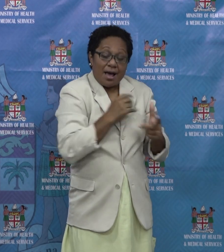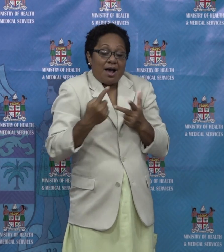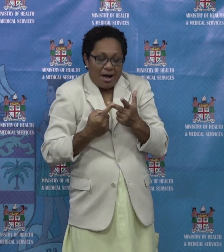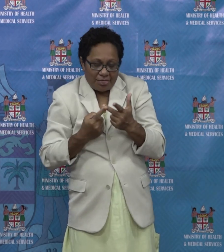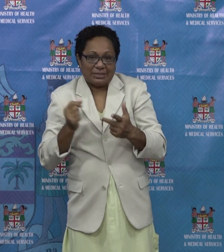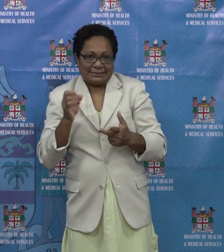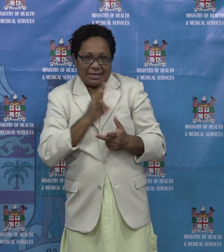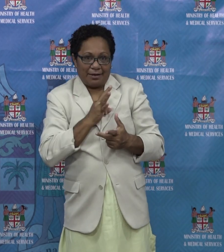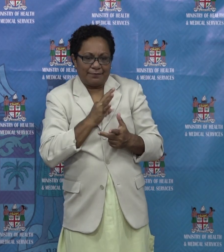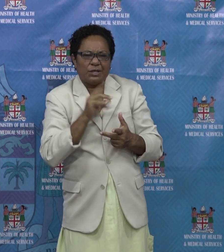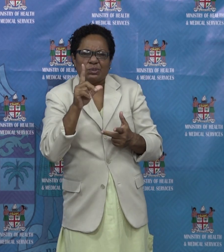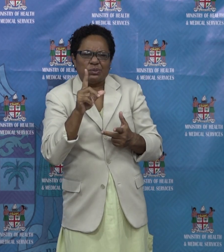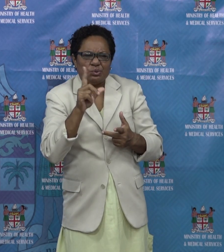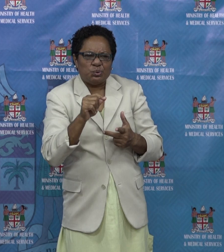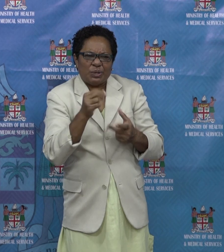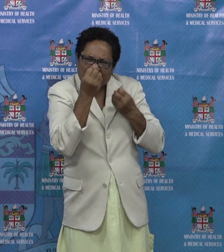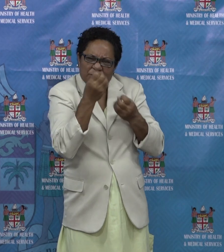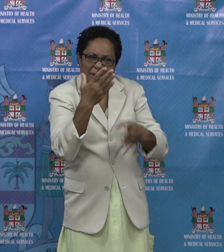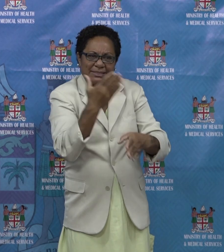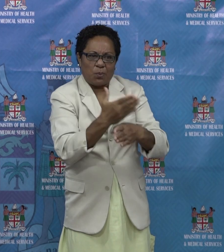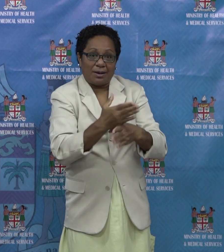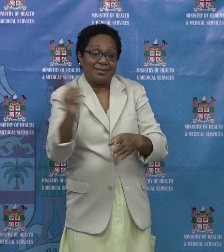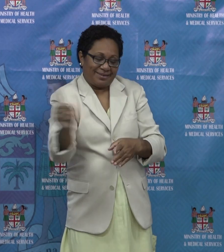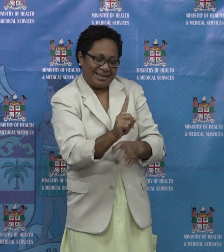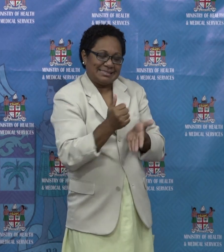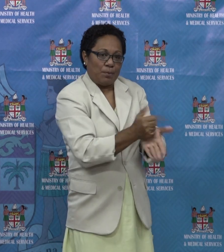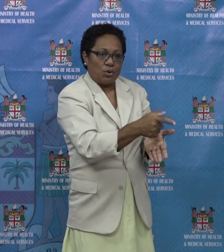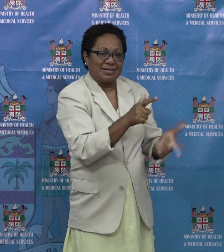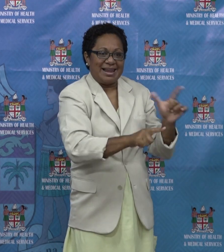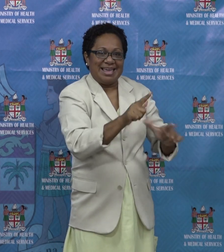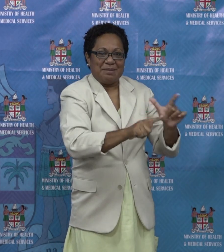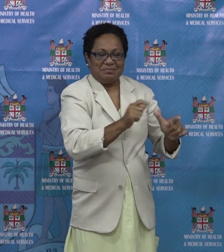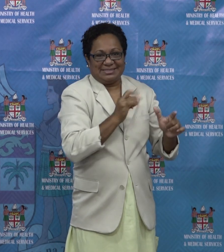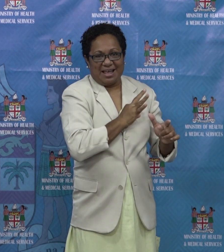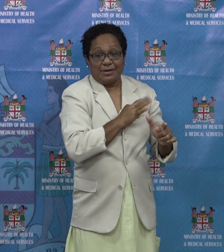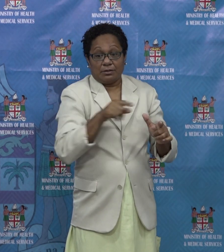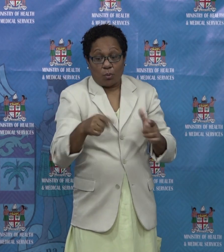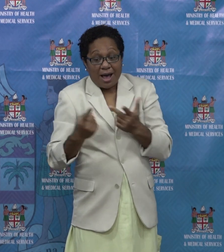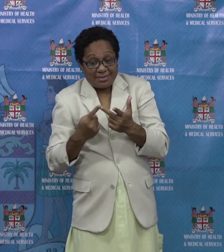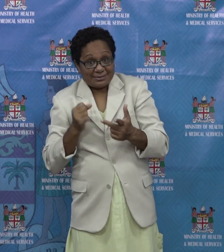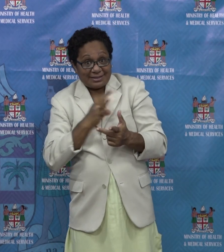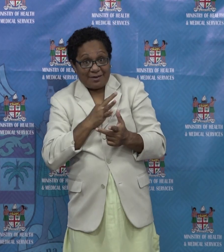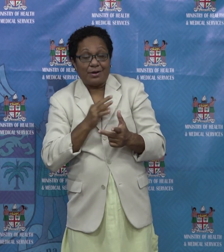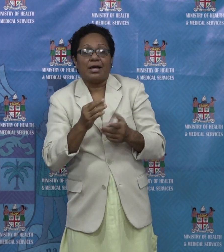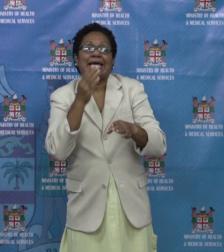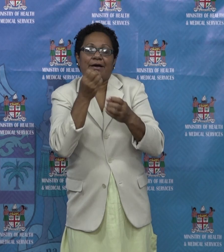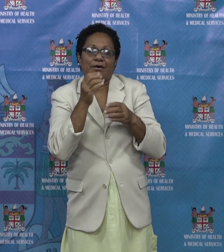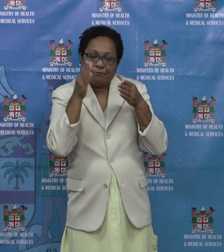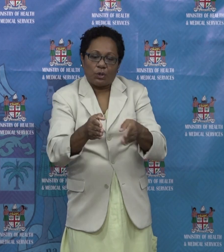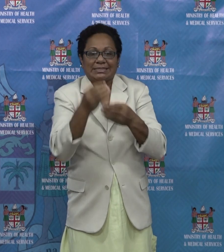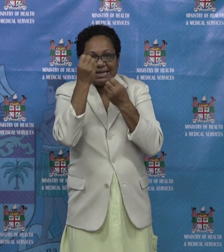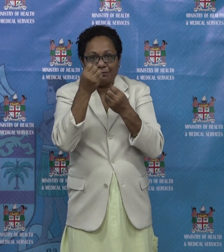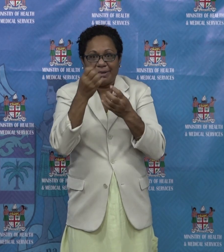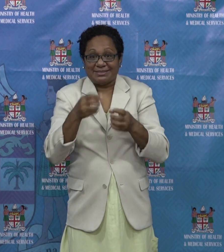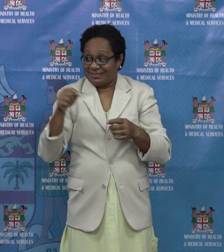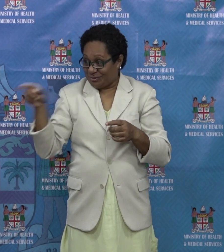doing our surveillance work, who have come in to help the lab staff. They're doing things like data entry, so that every night when I'm up here and I'm giving you the